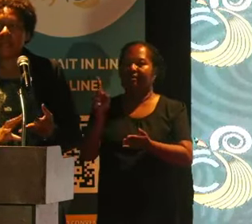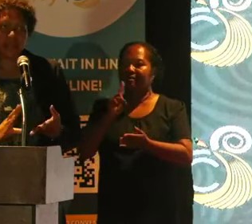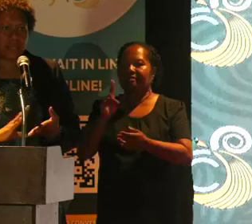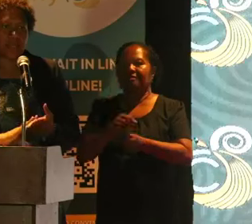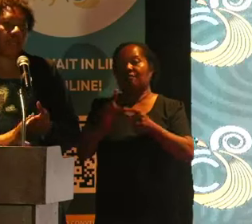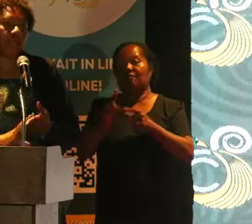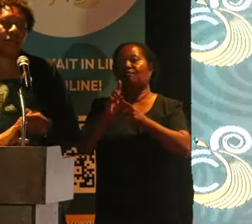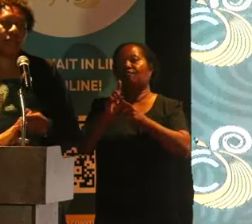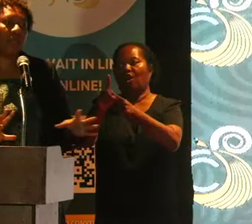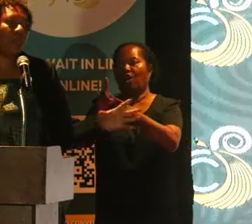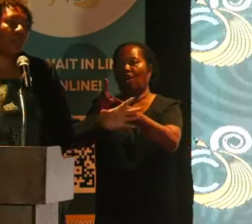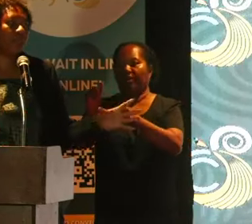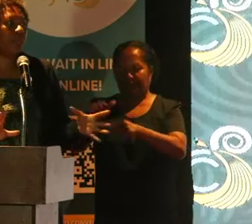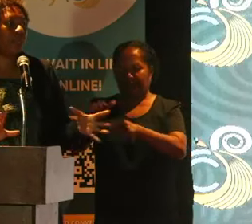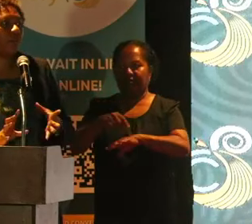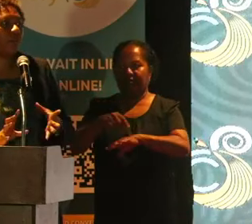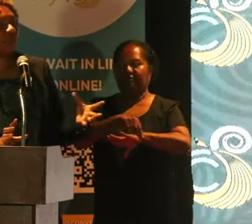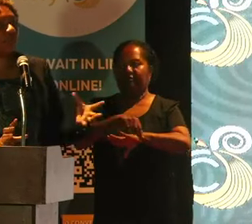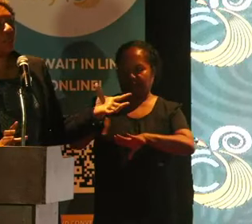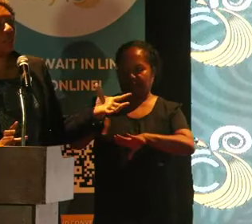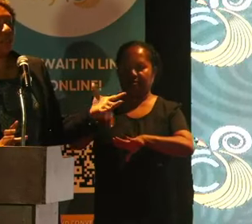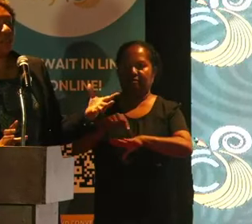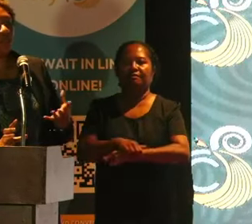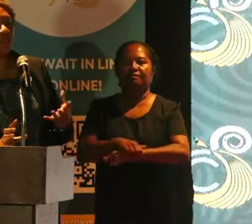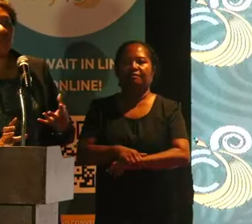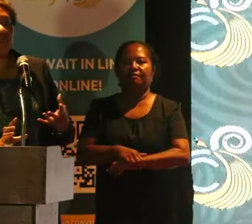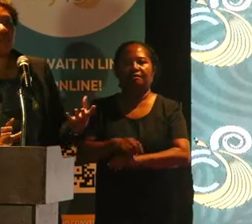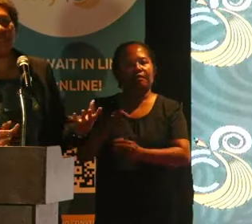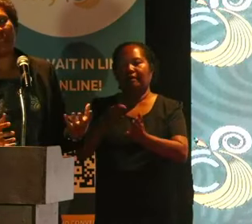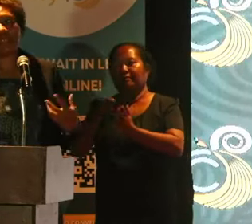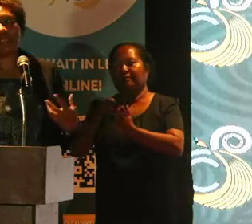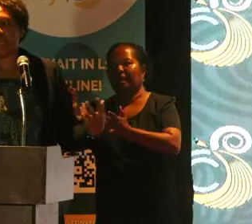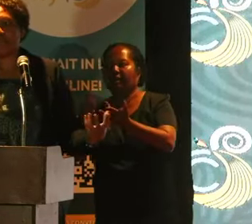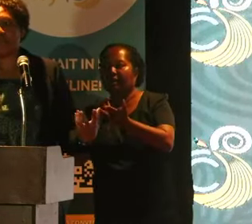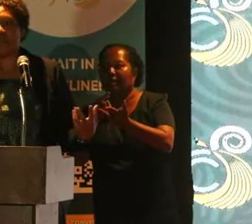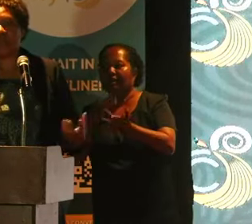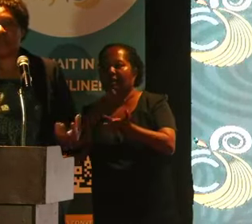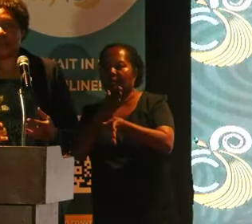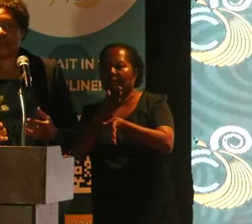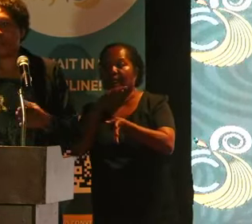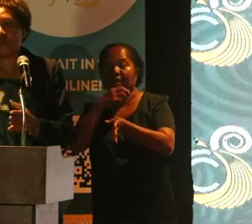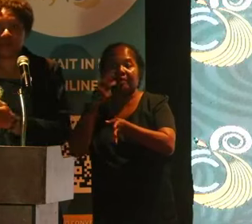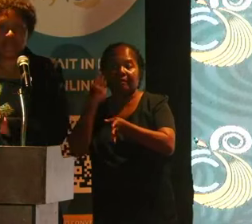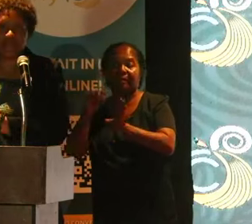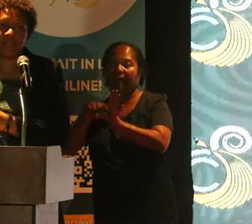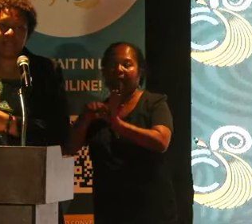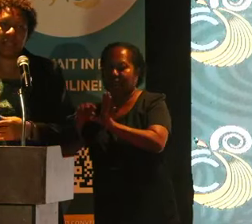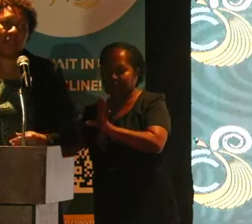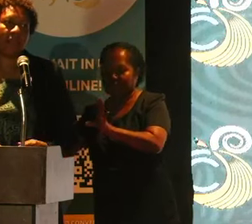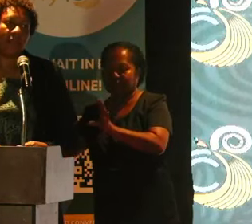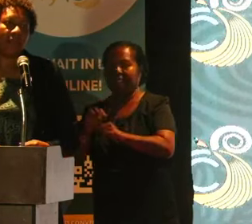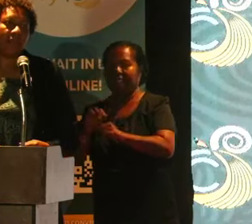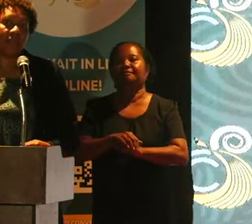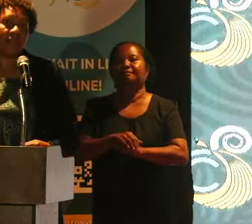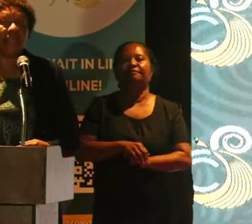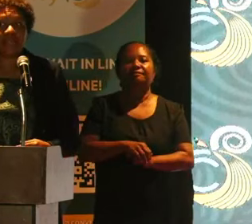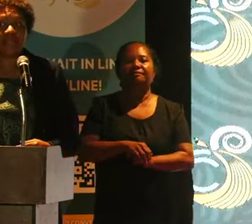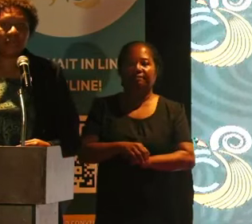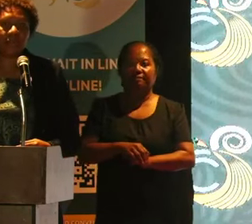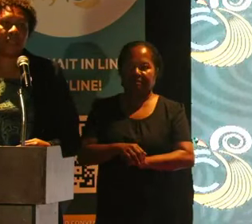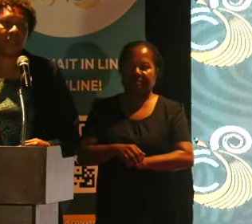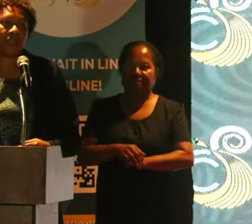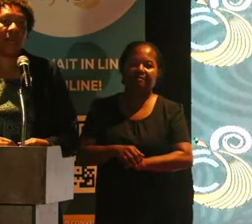that. That's at City Hall. Don't make payments to any of our staff out on the field. It doesn't help you, and it only prolongs again the